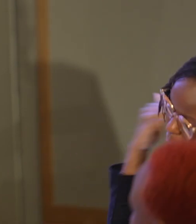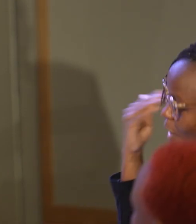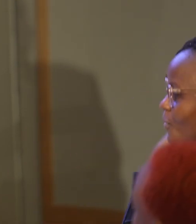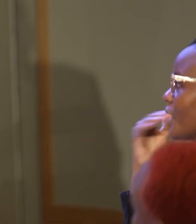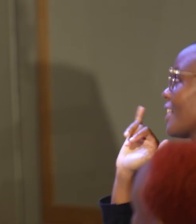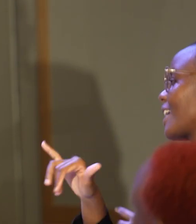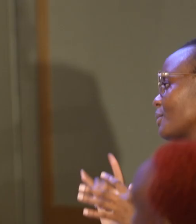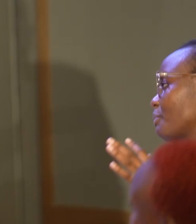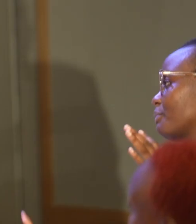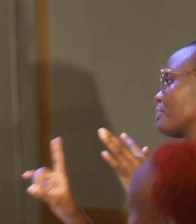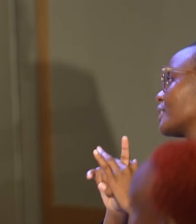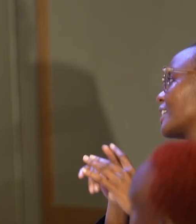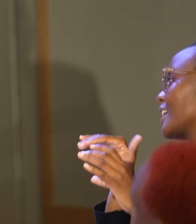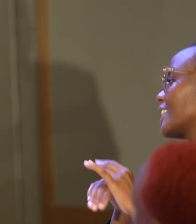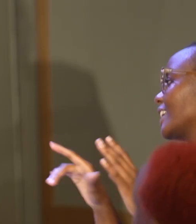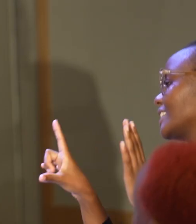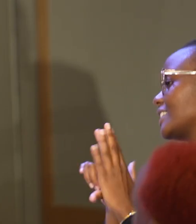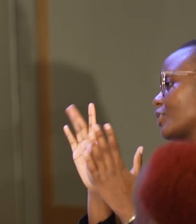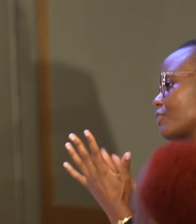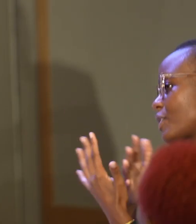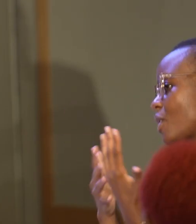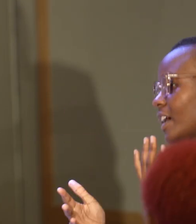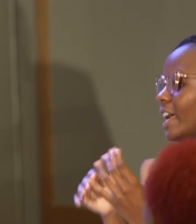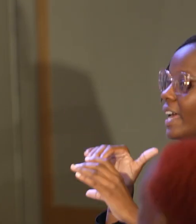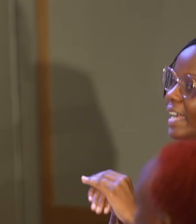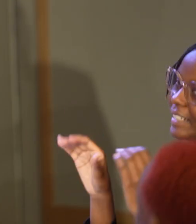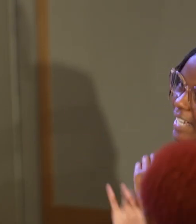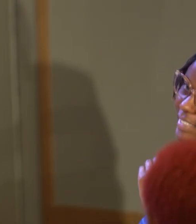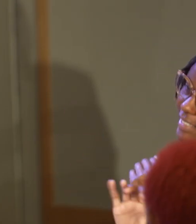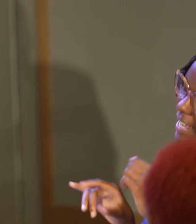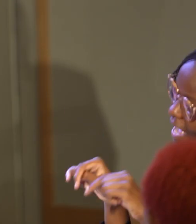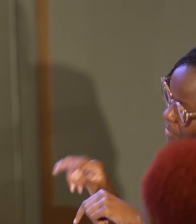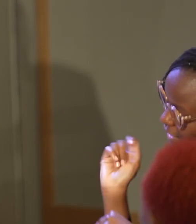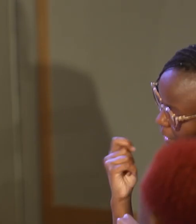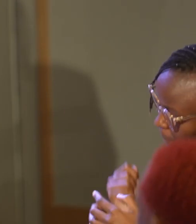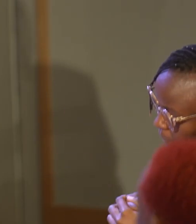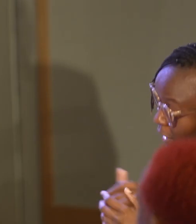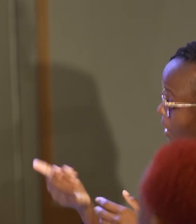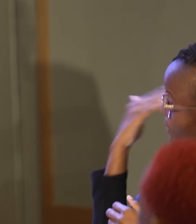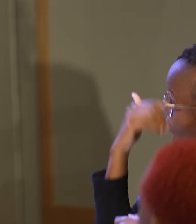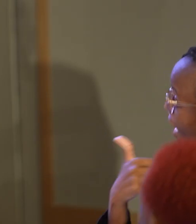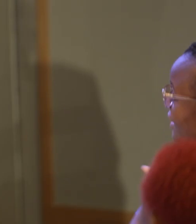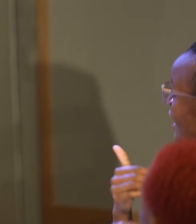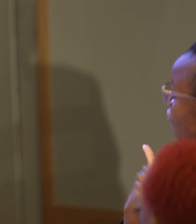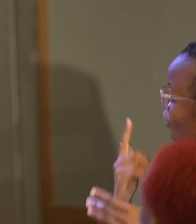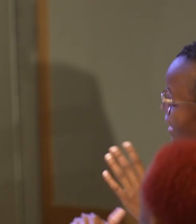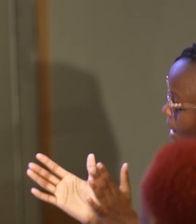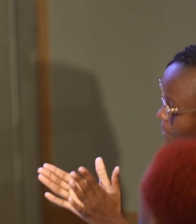it came into the legislative framework in countries like Kenya. So we used to have what we call public